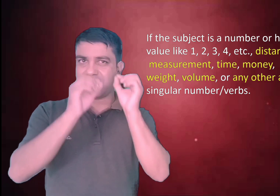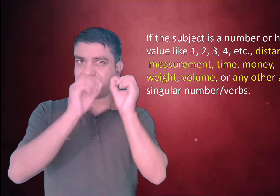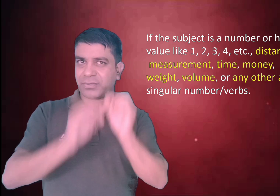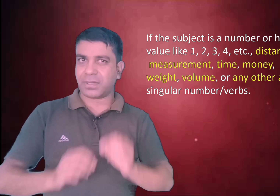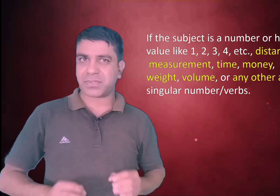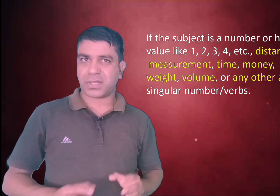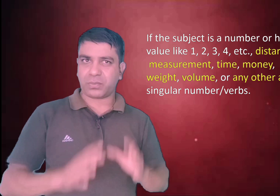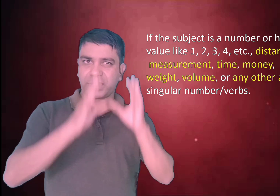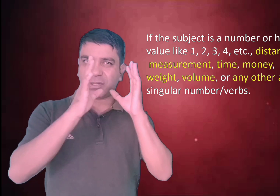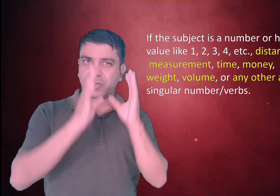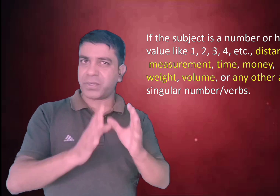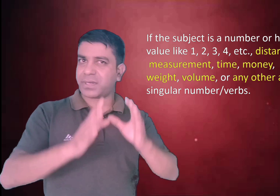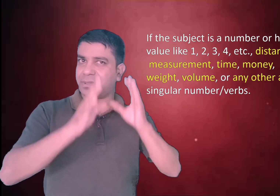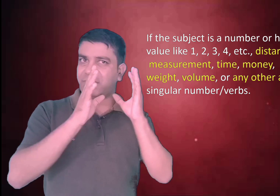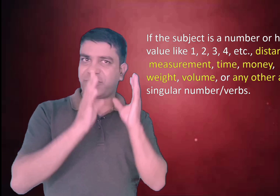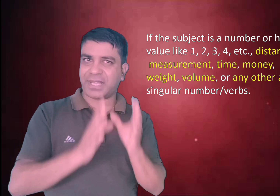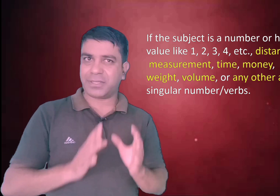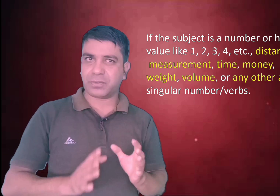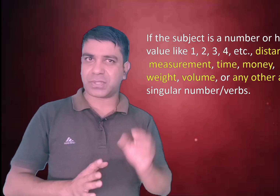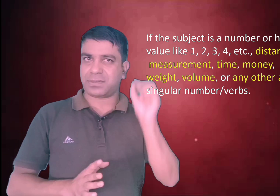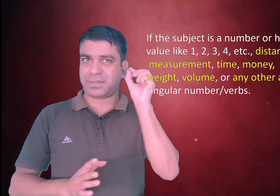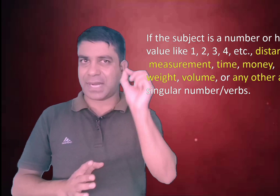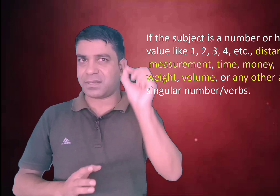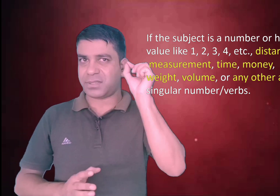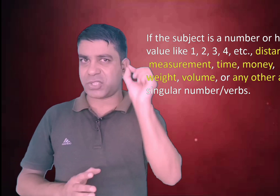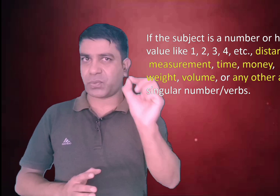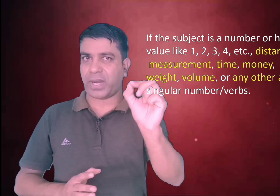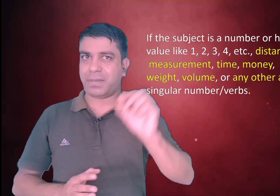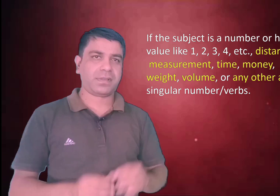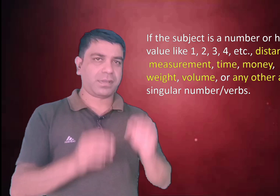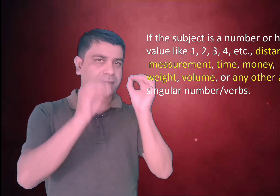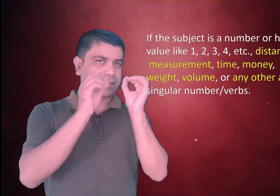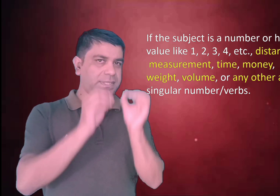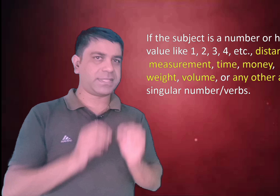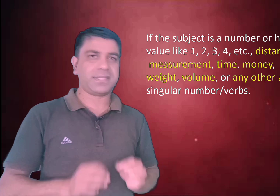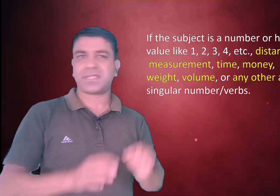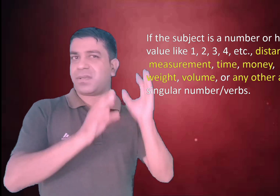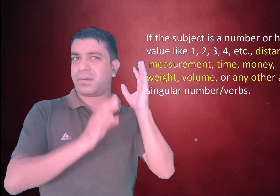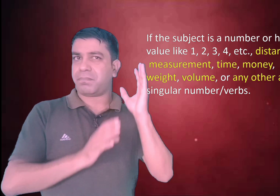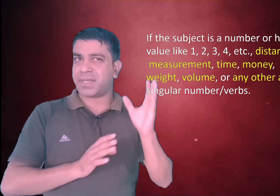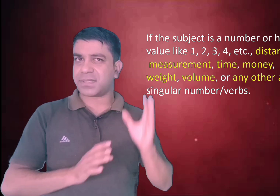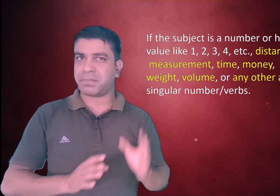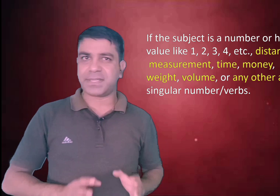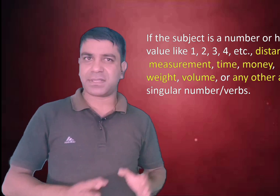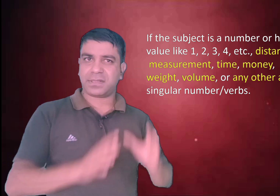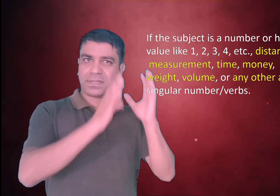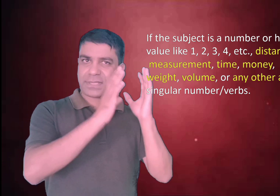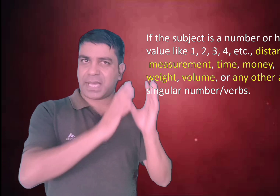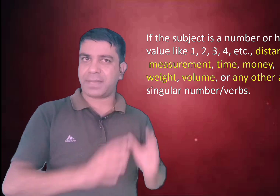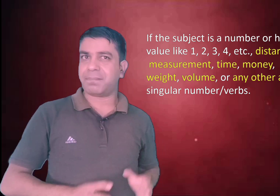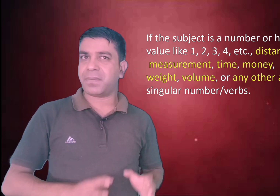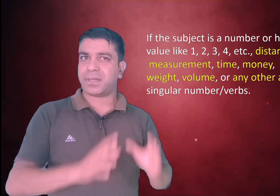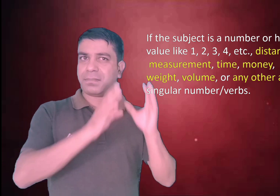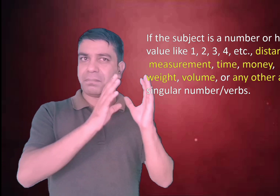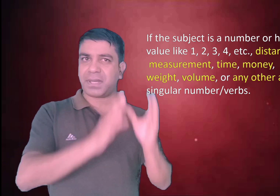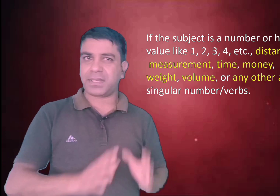singular verbs with numerical values that describe distance, measurement, time,